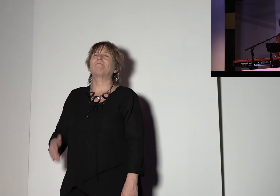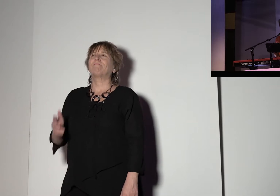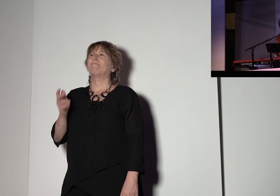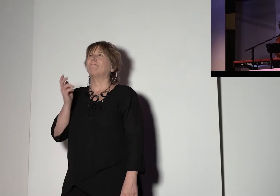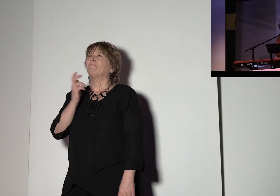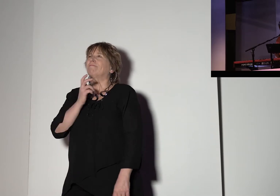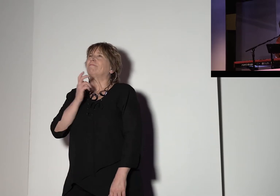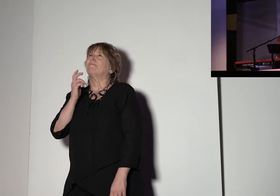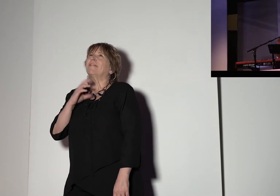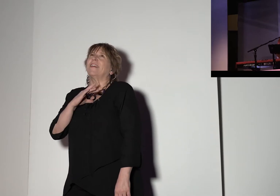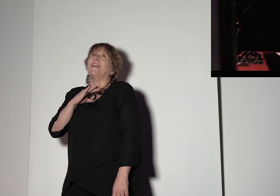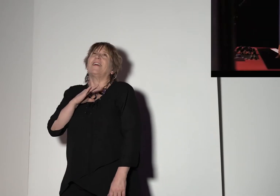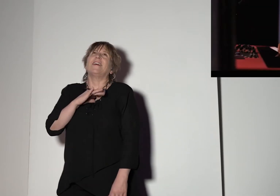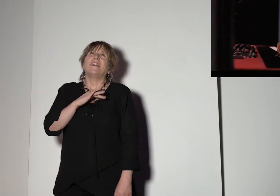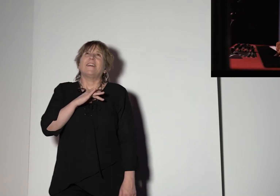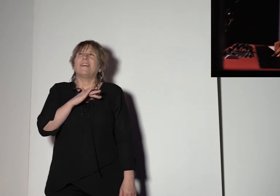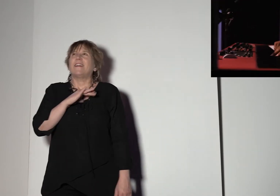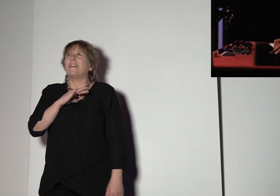oh,